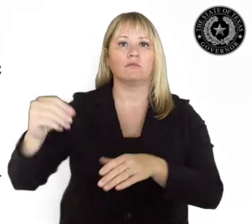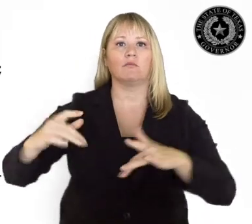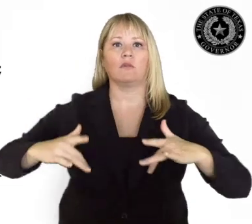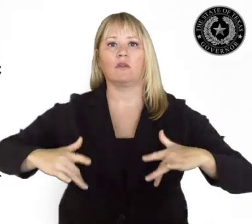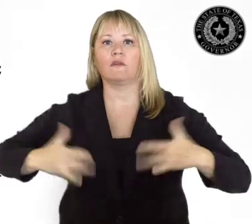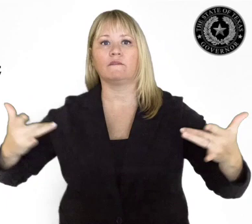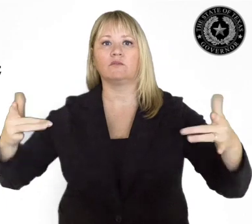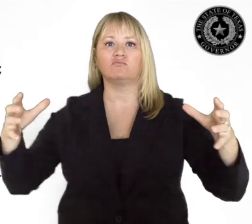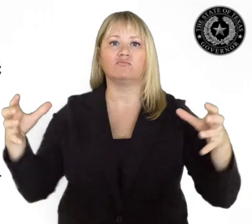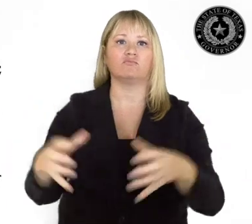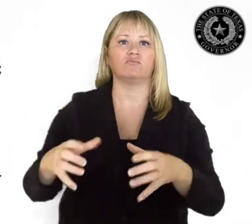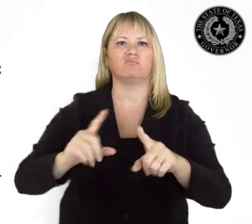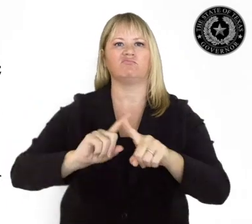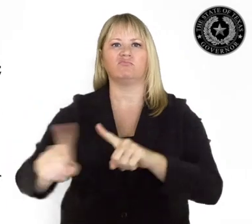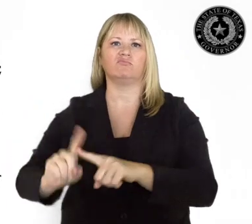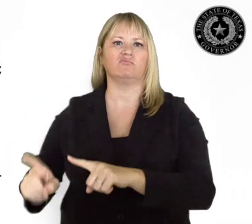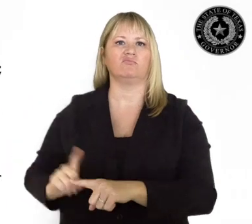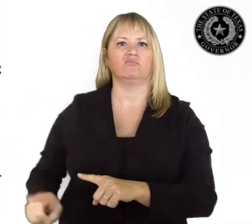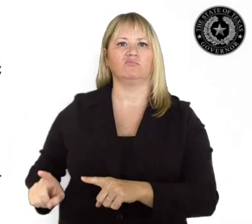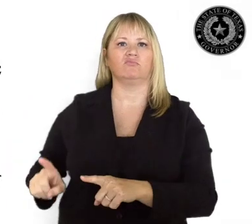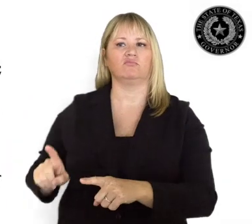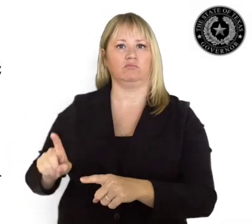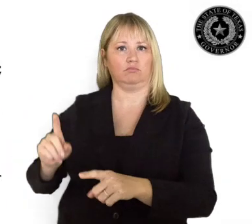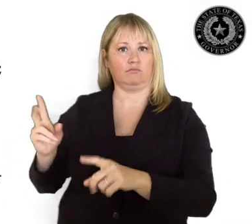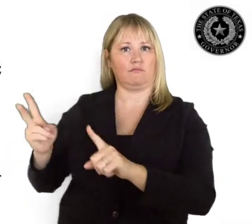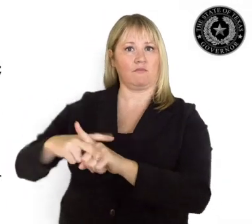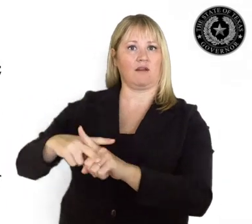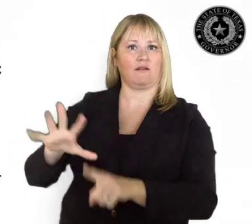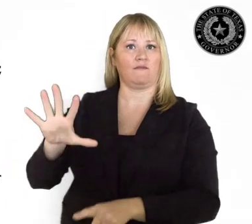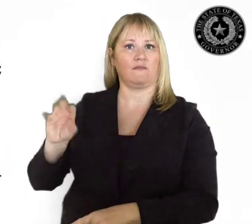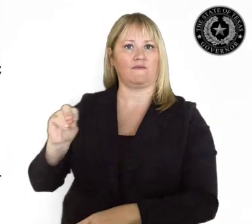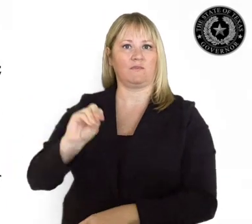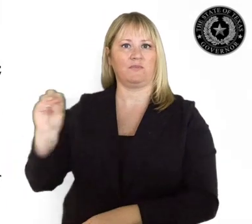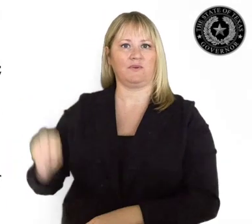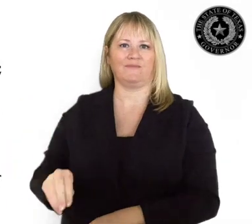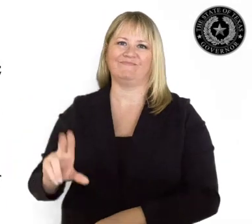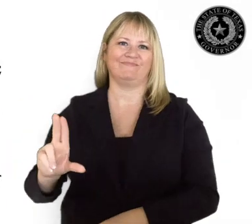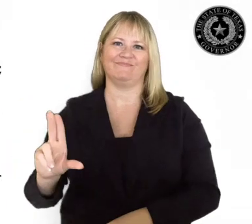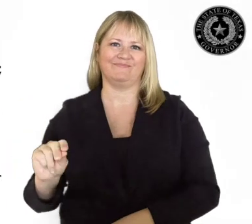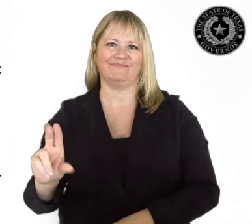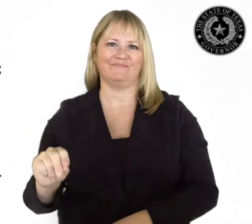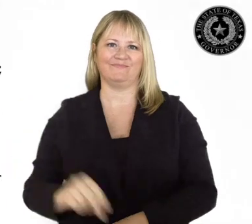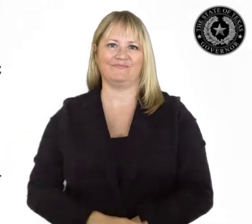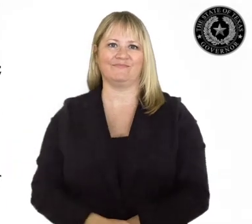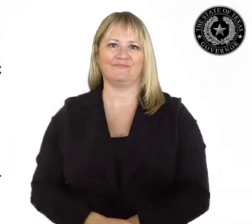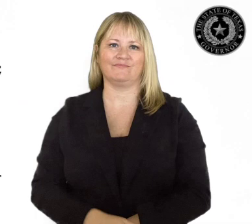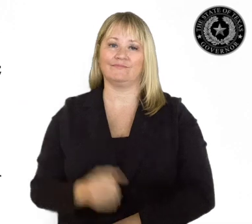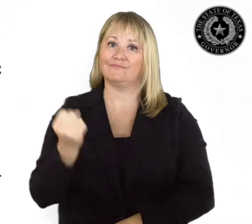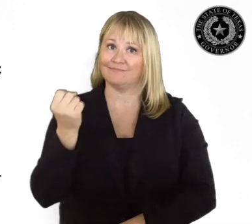or establishments, although social distancing and other protocols must be followed.